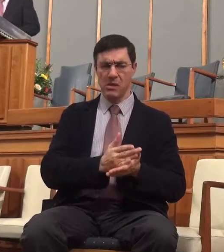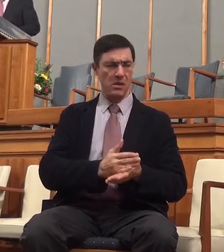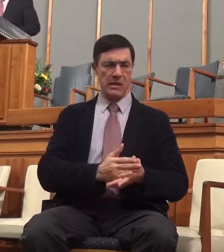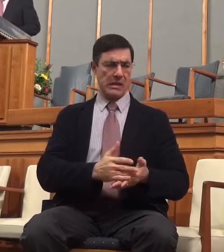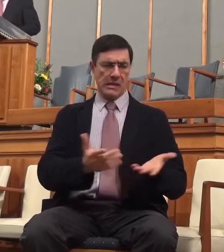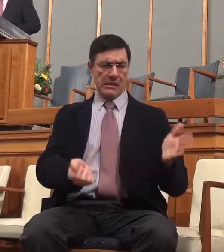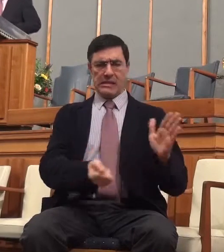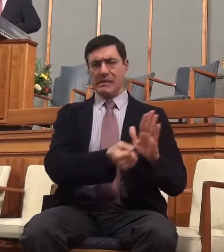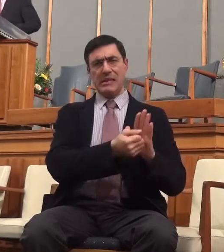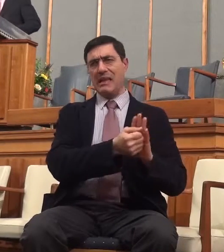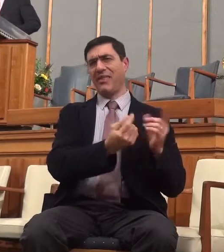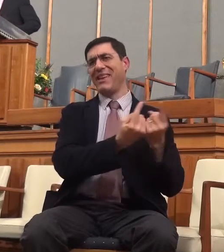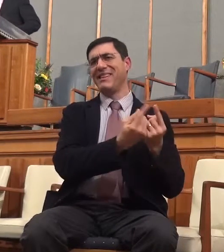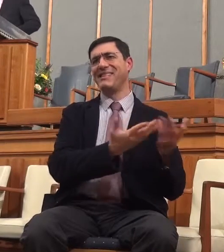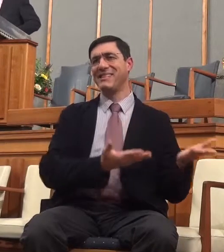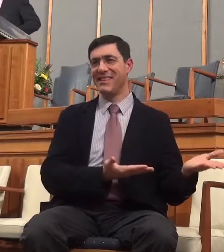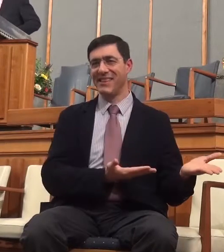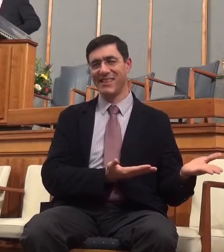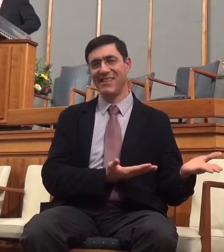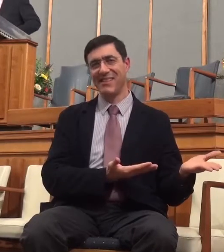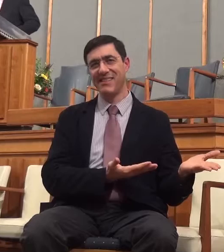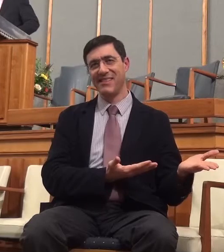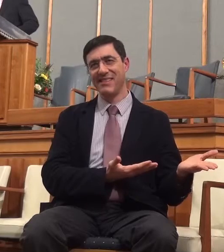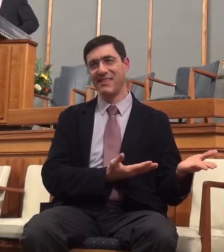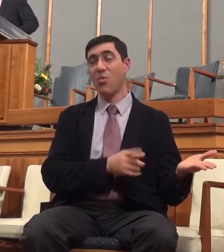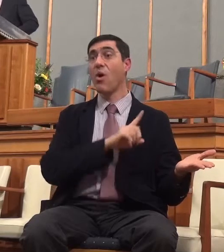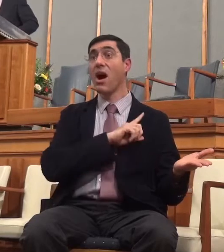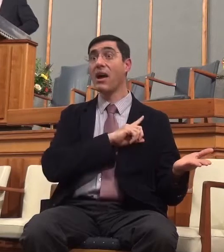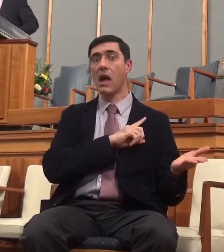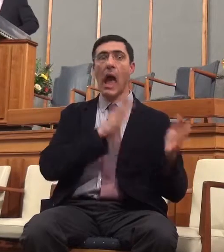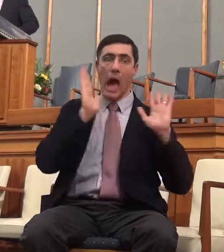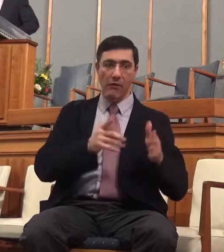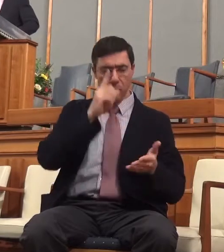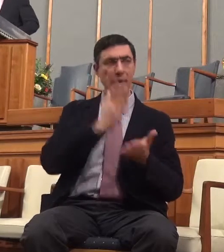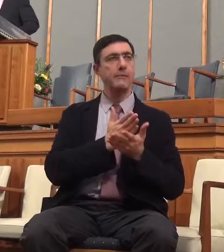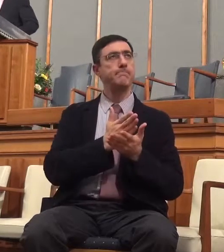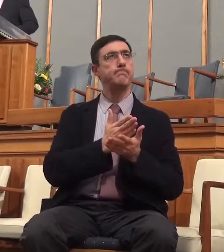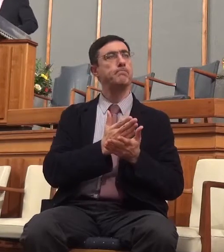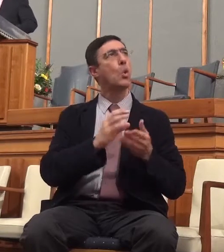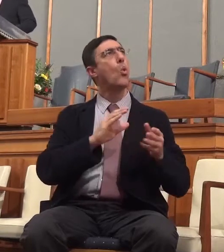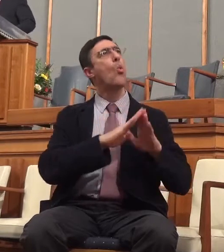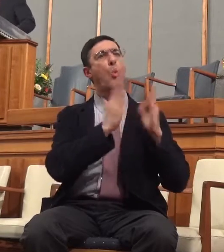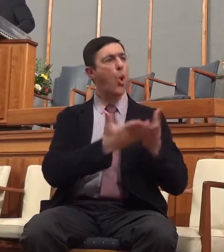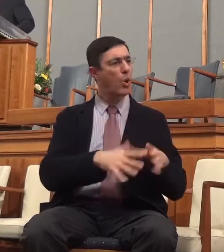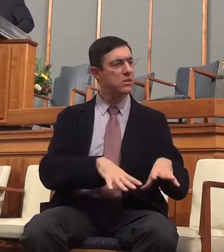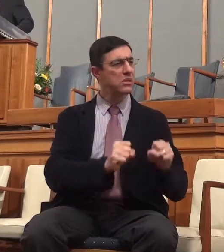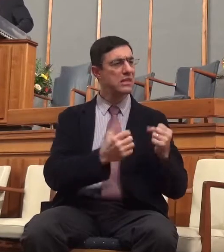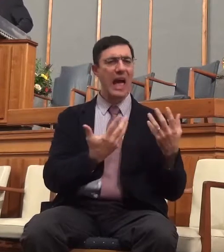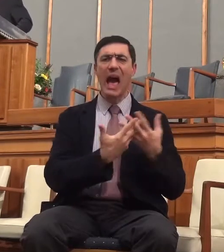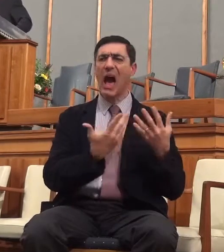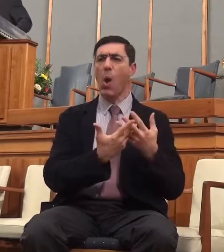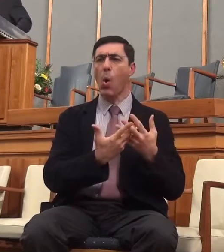earlier, has come into existence by pure chance, by particles